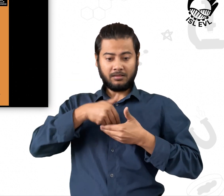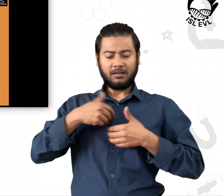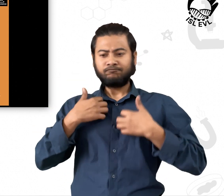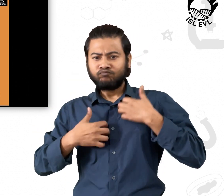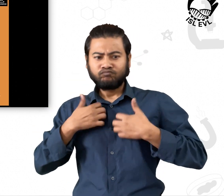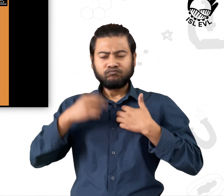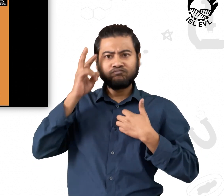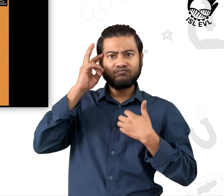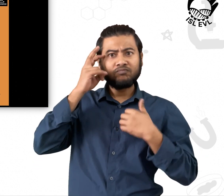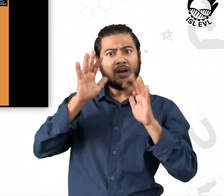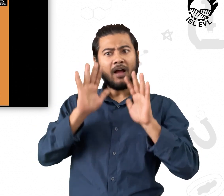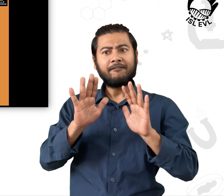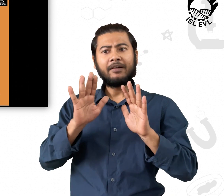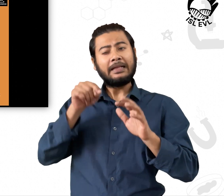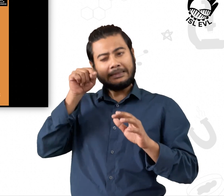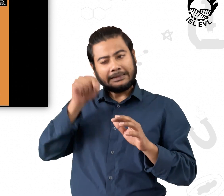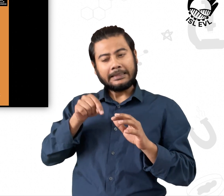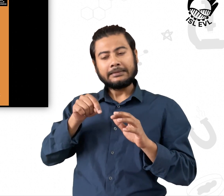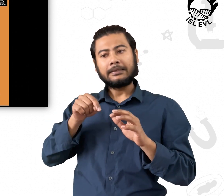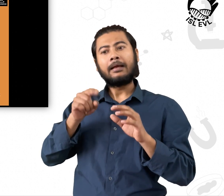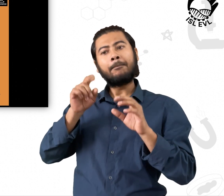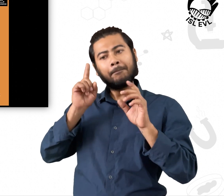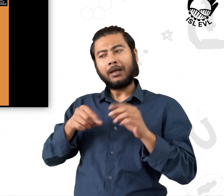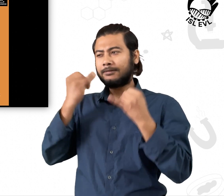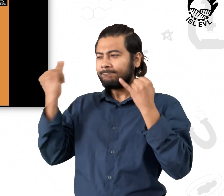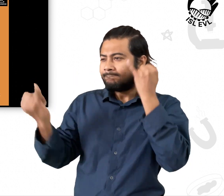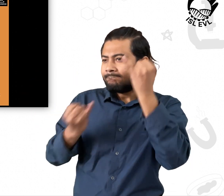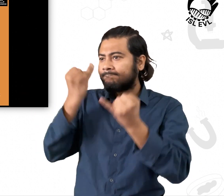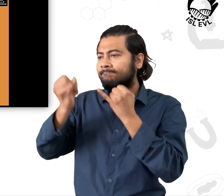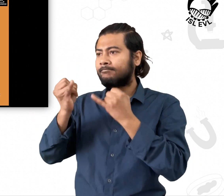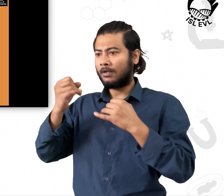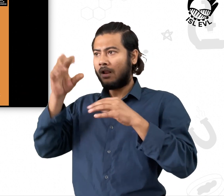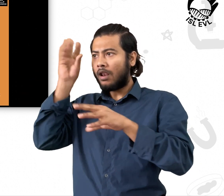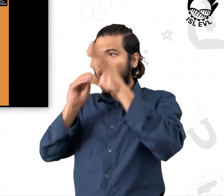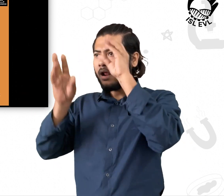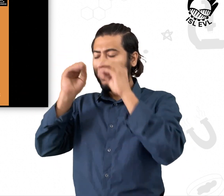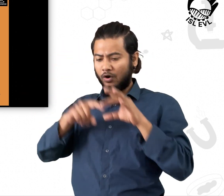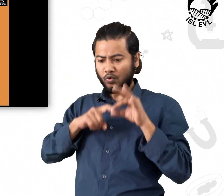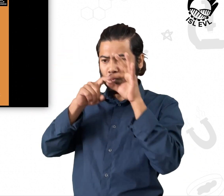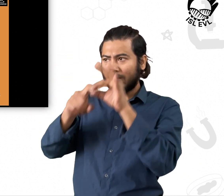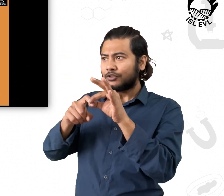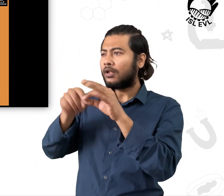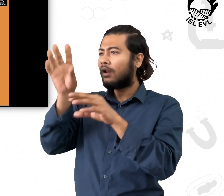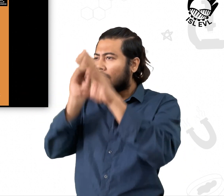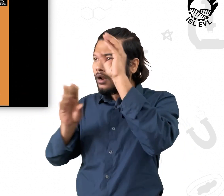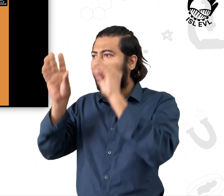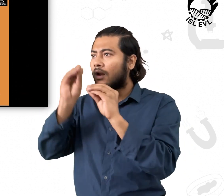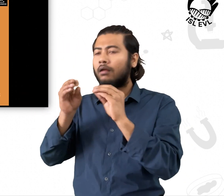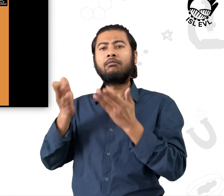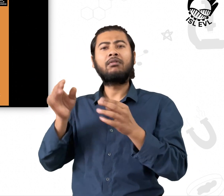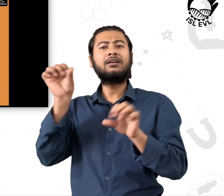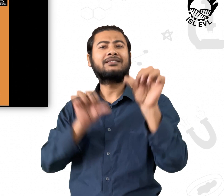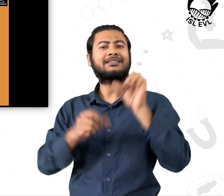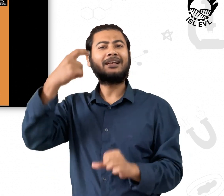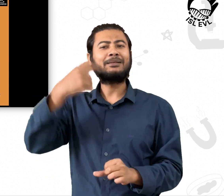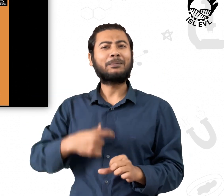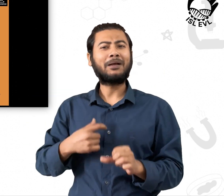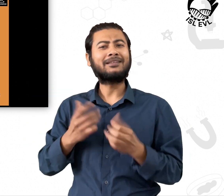I think at the crux of it all is, if you're curious, just try to answer your curiosity and you'll automatically develop into a